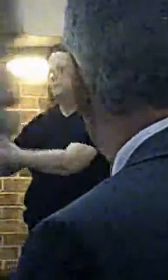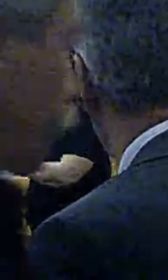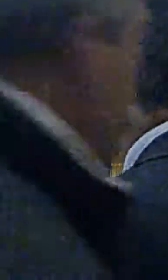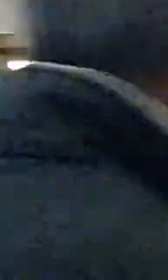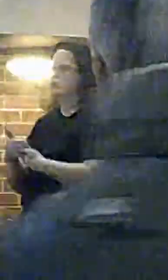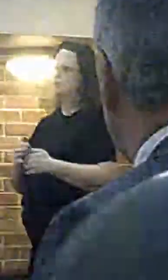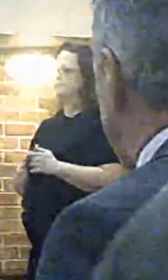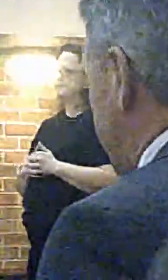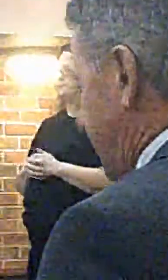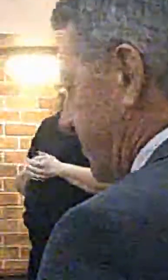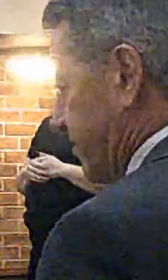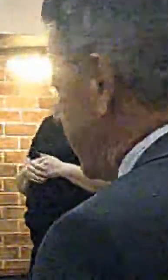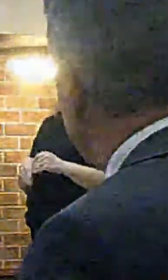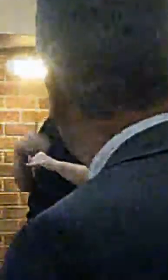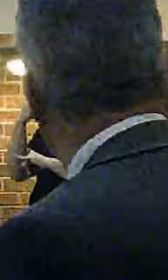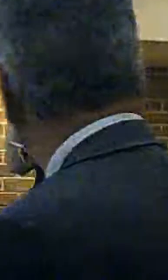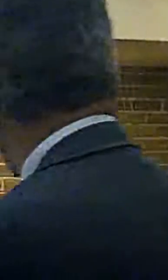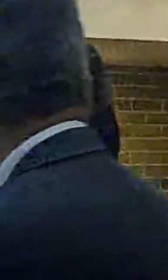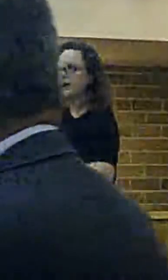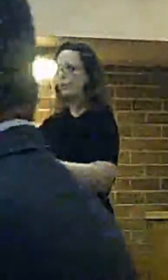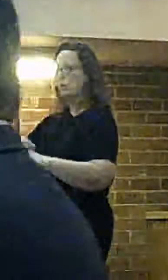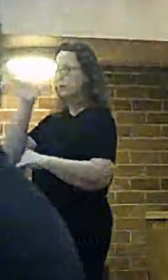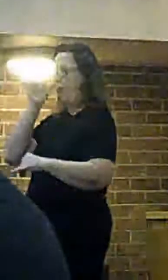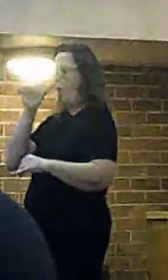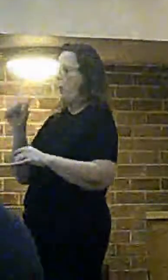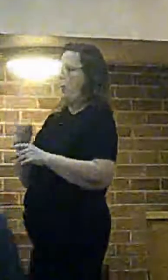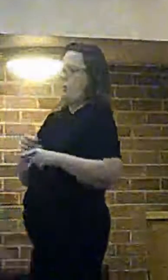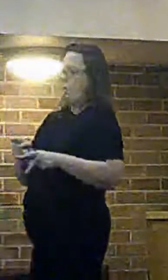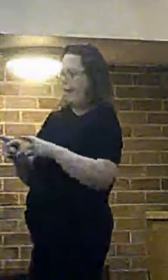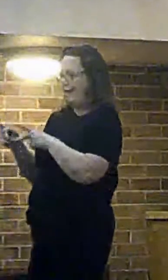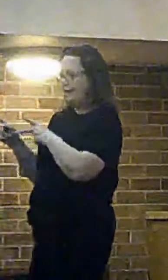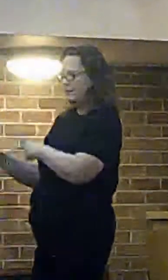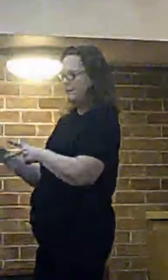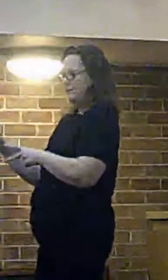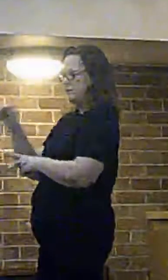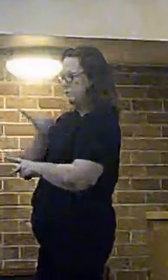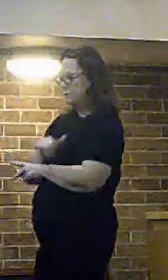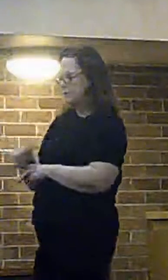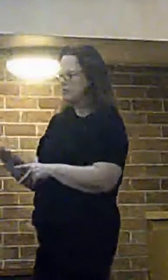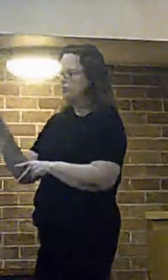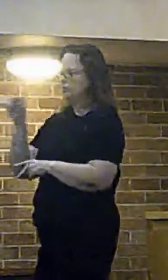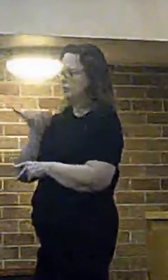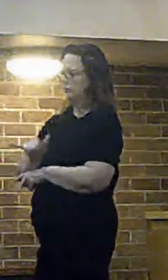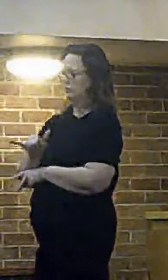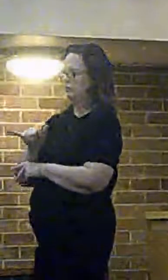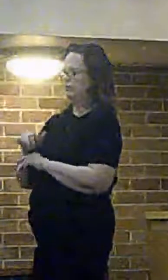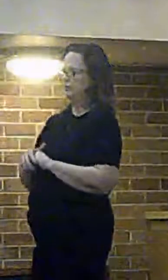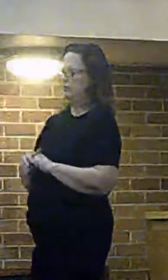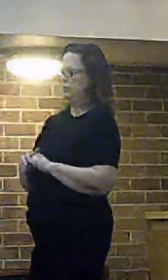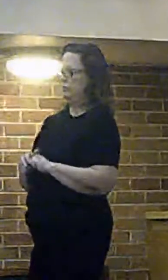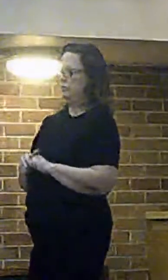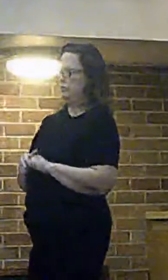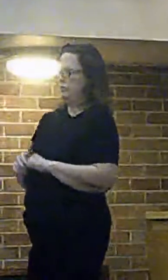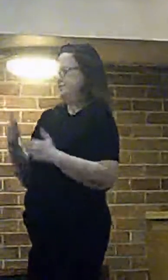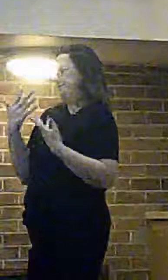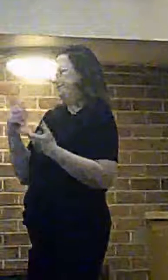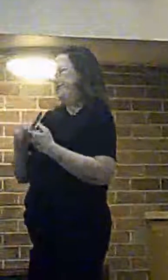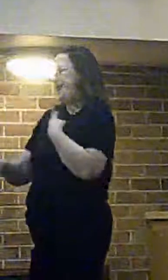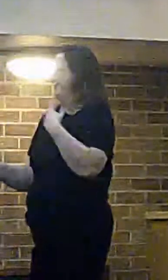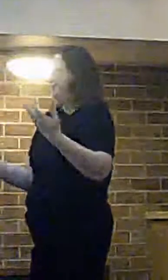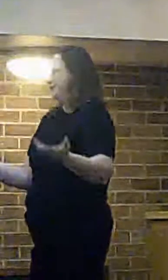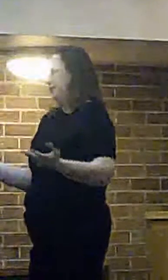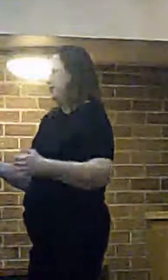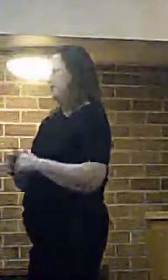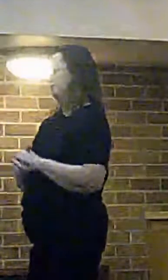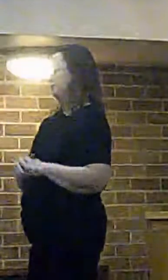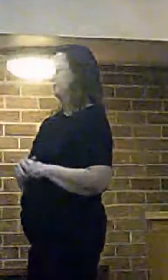is, until such time as that is presented to Will to make the decision on, it's not, I can't answer that, nor in